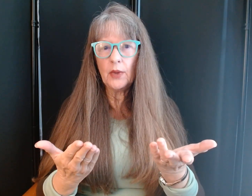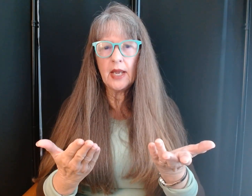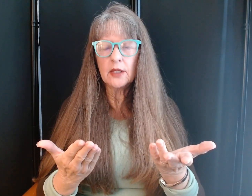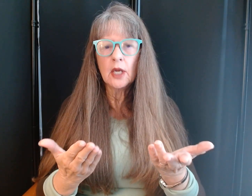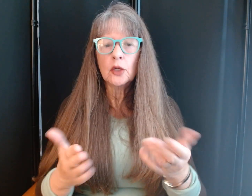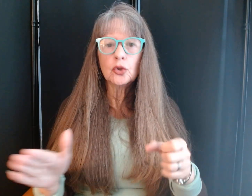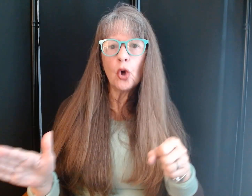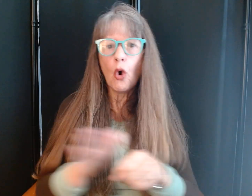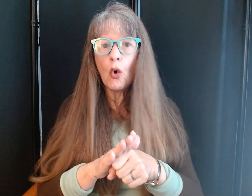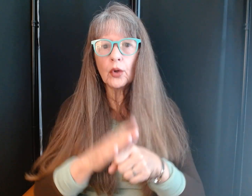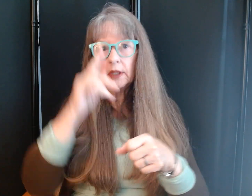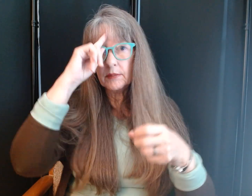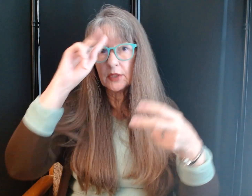had totally